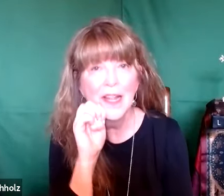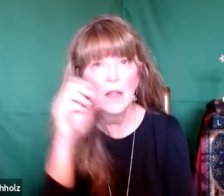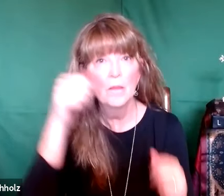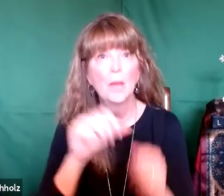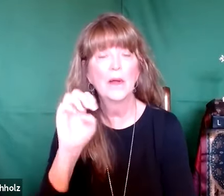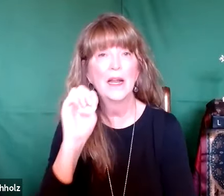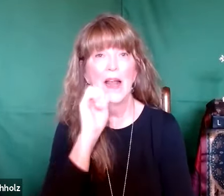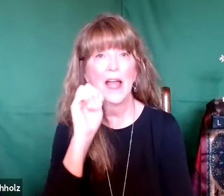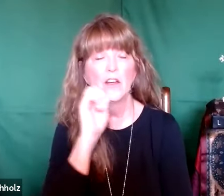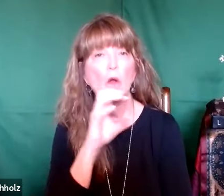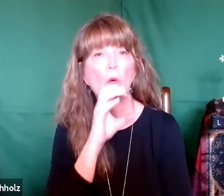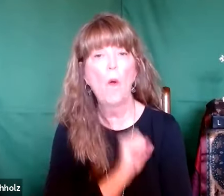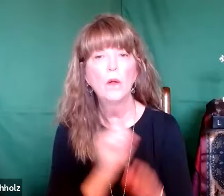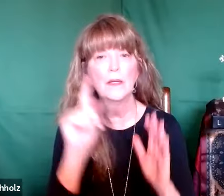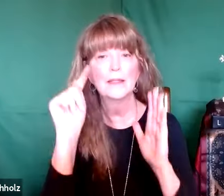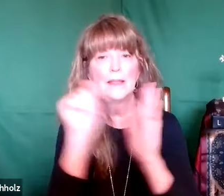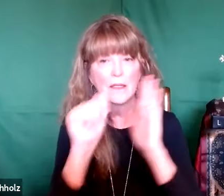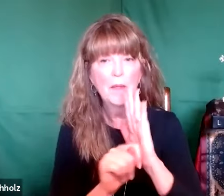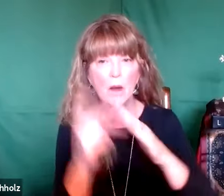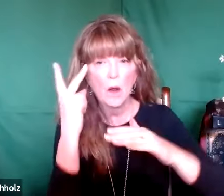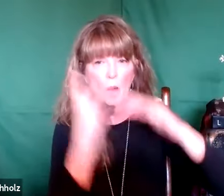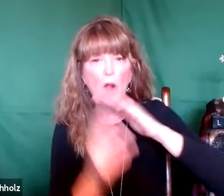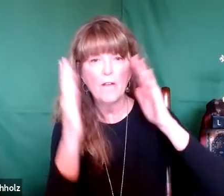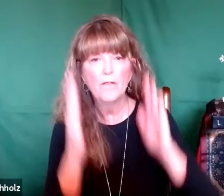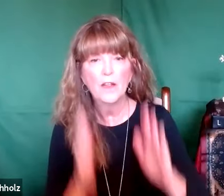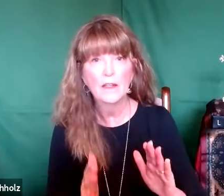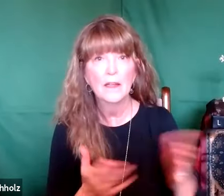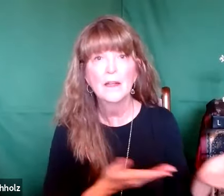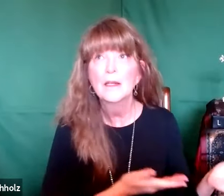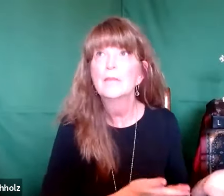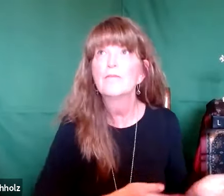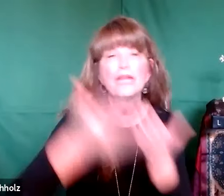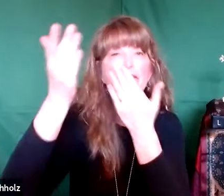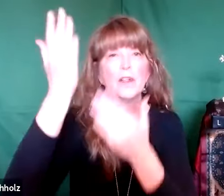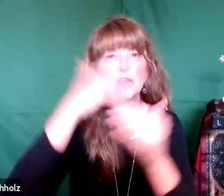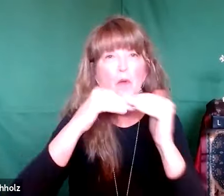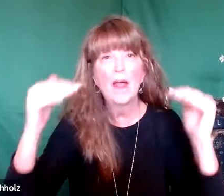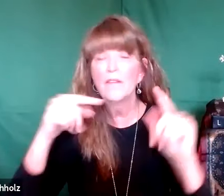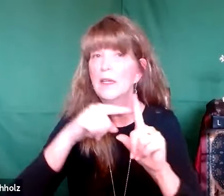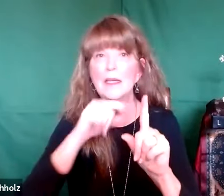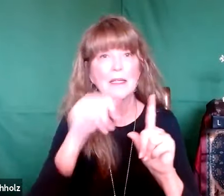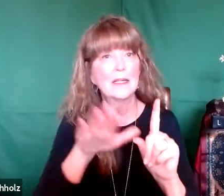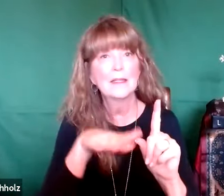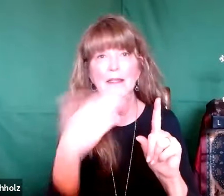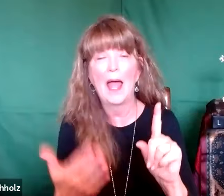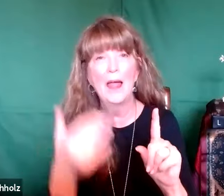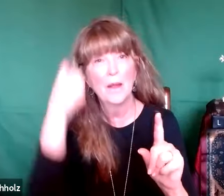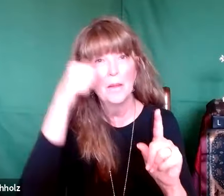So the people in the crowd thought that Jesus was summoning Elijah. Remember, Elijah was the Old